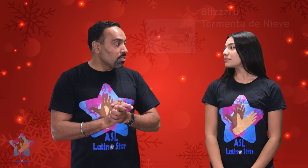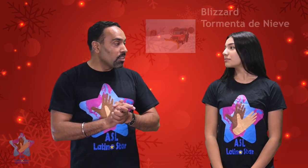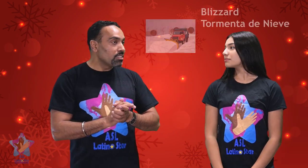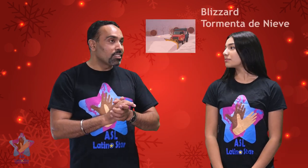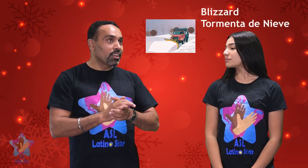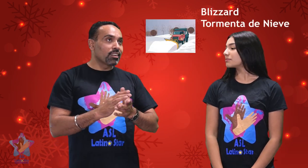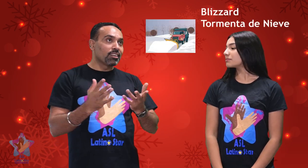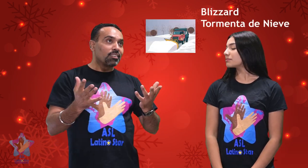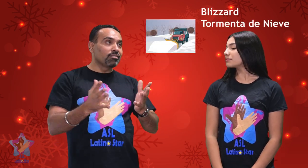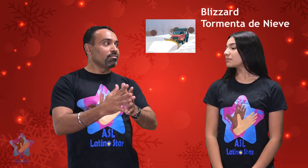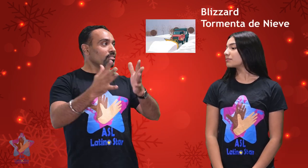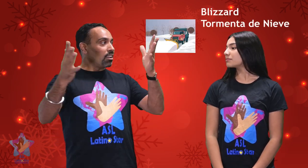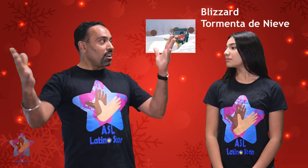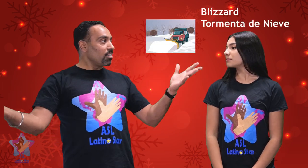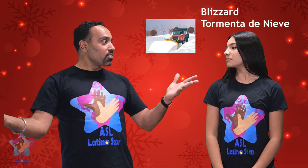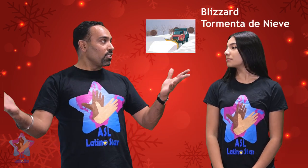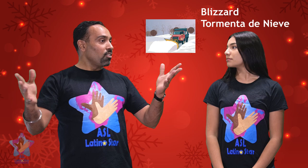Blizzards. Blizzards. Blizzards. a lot of snow.